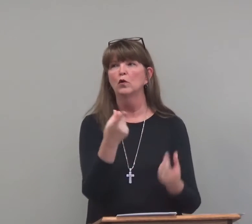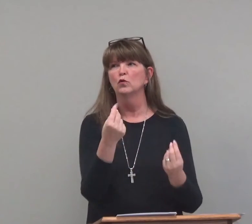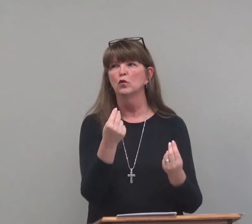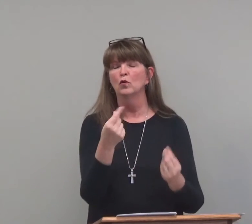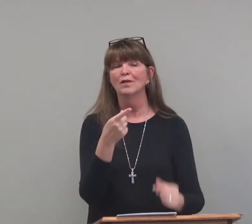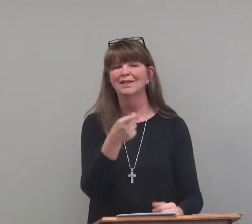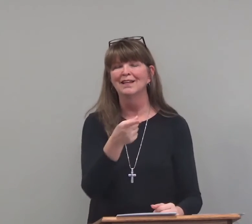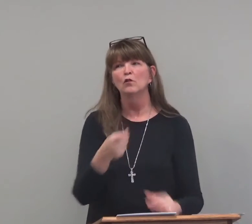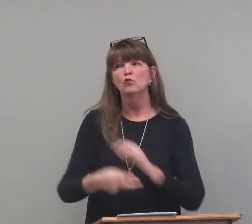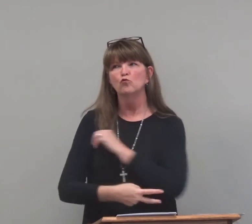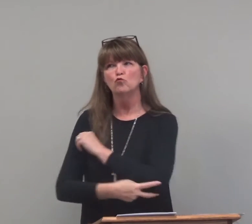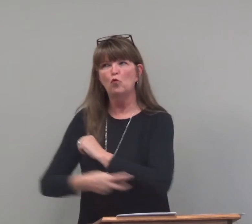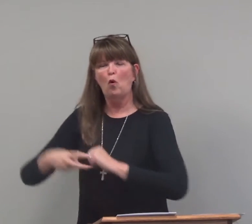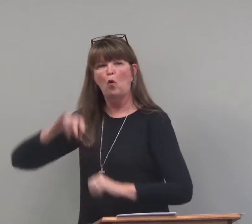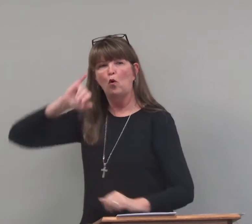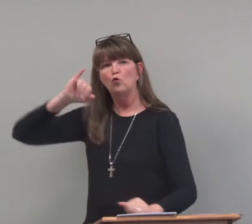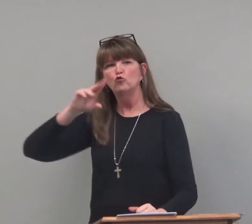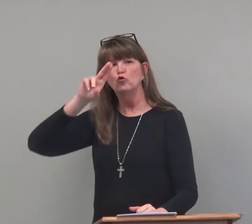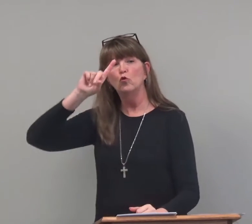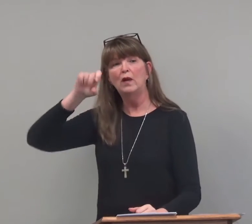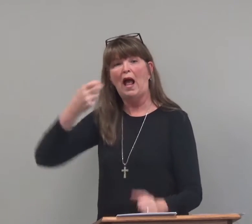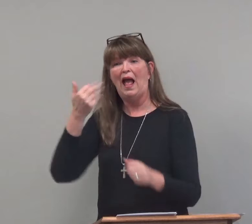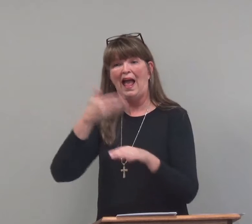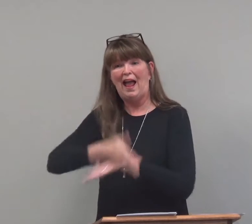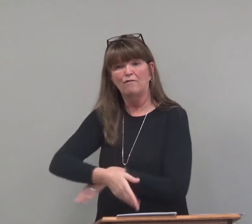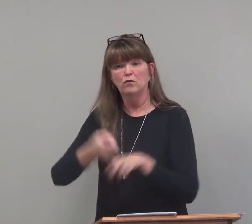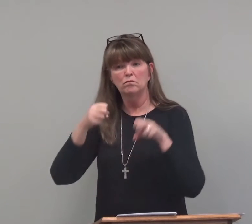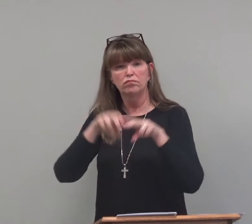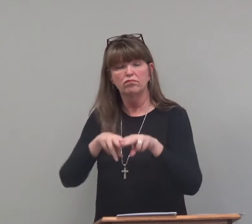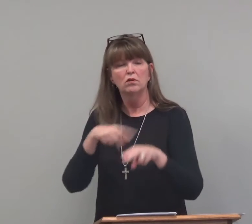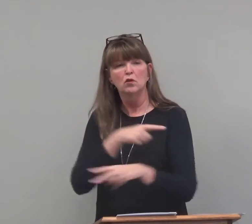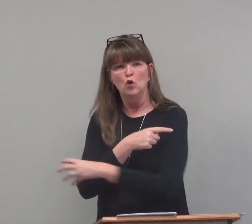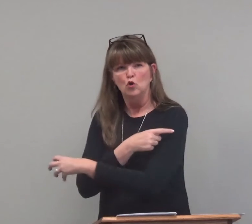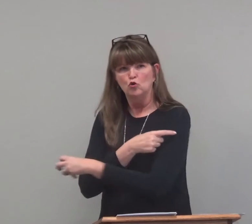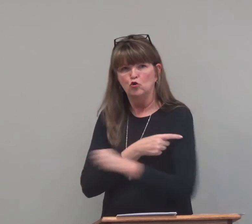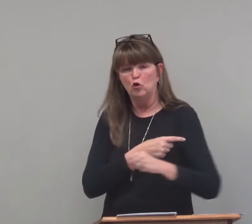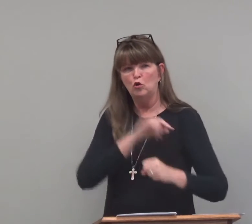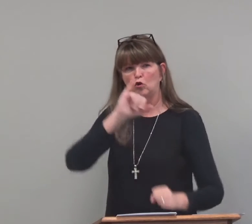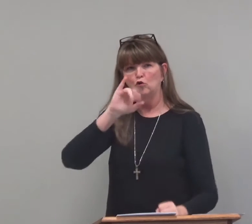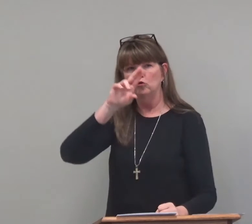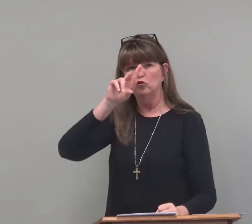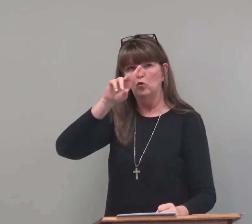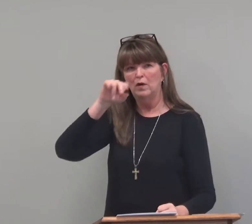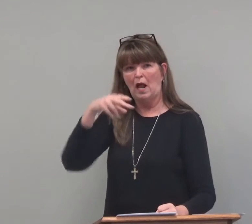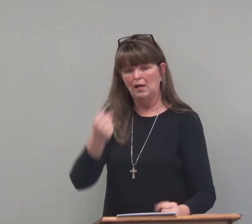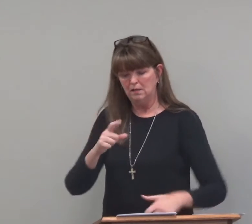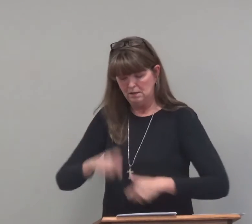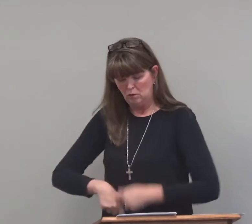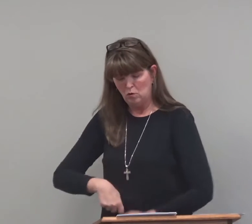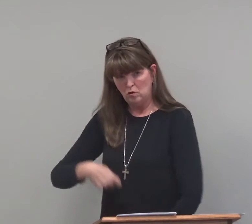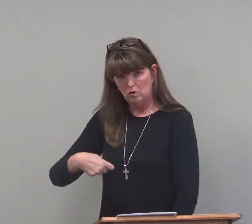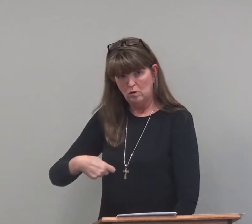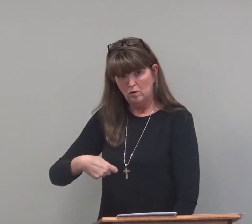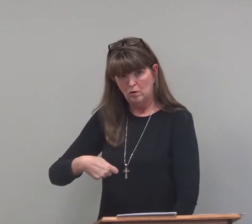Tamar. So she stole Judah's, after they slept together, she took Judah's